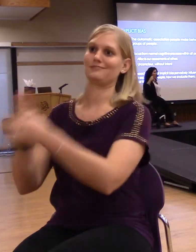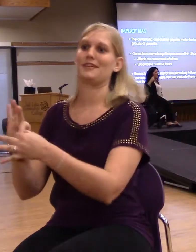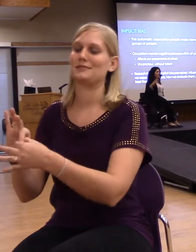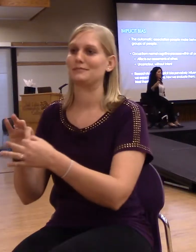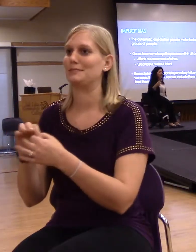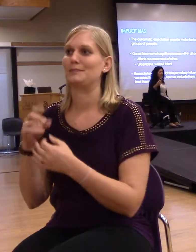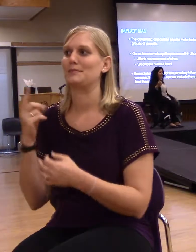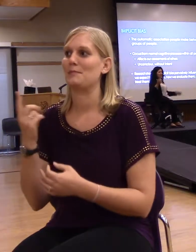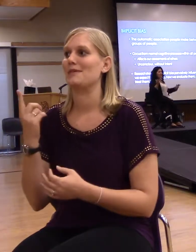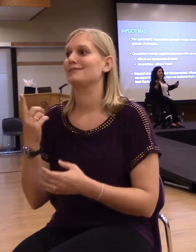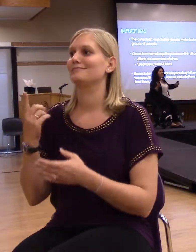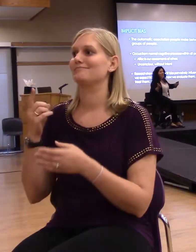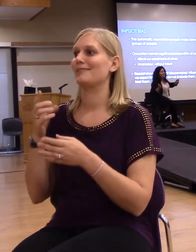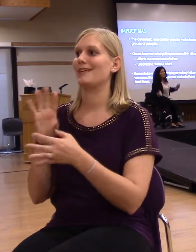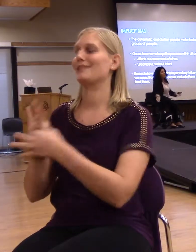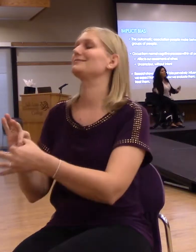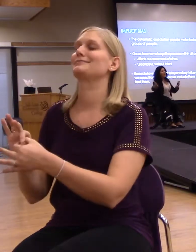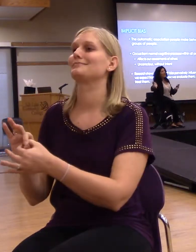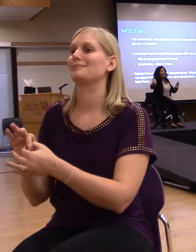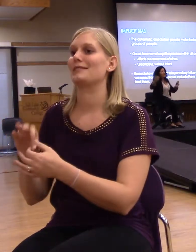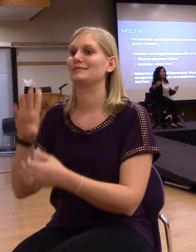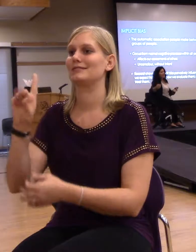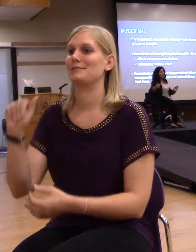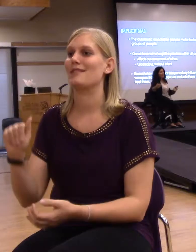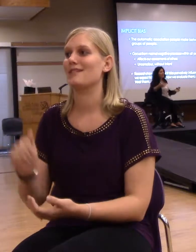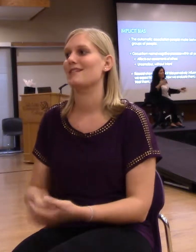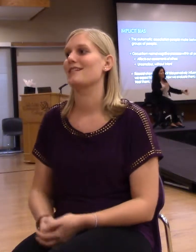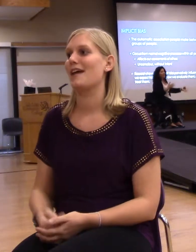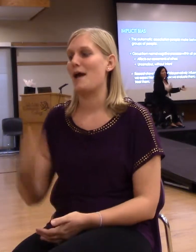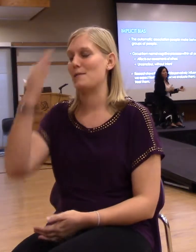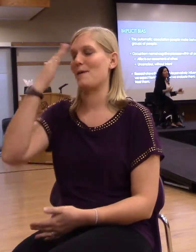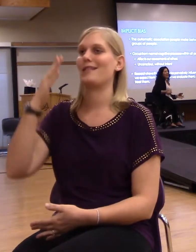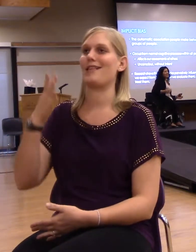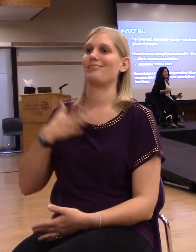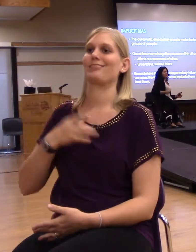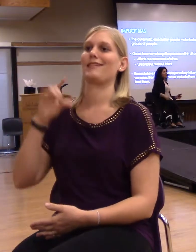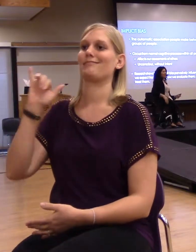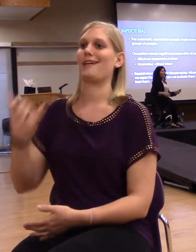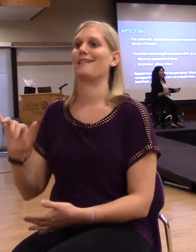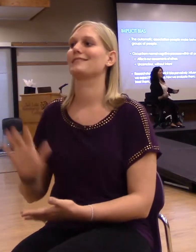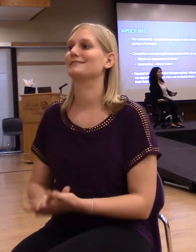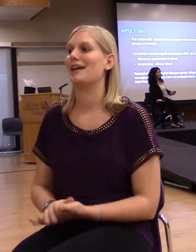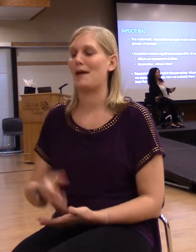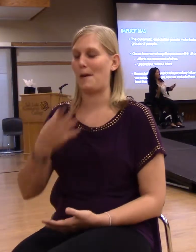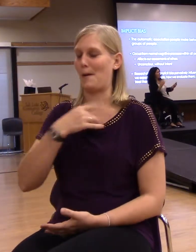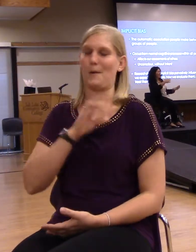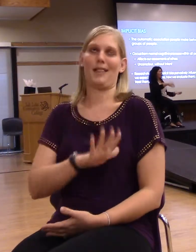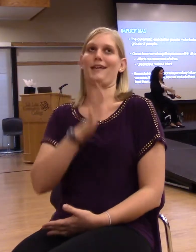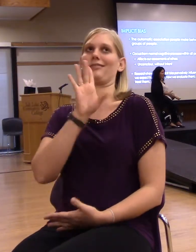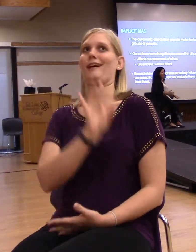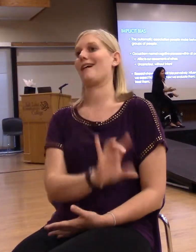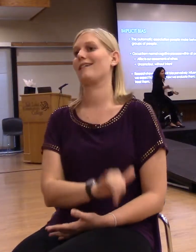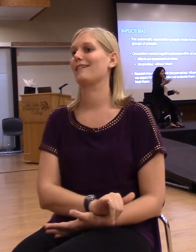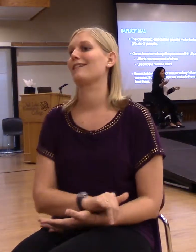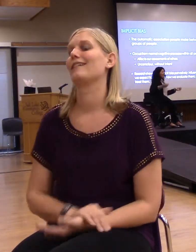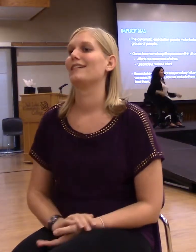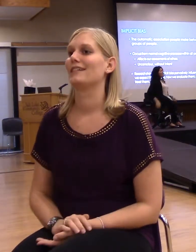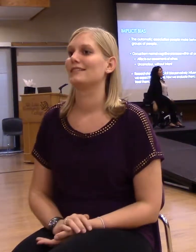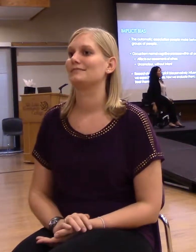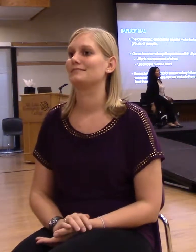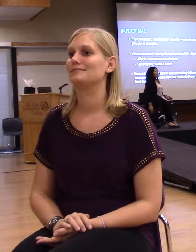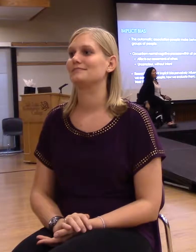automatic. I'm not choosing it, I just know that I like this type of person and I don't like that type of person. I gravitate toward or I gravitate